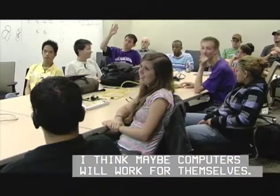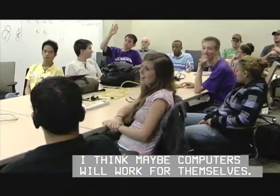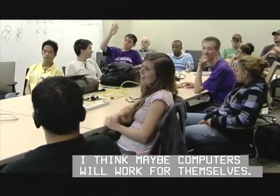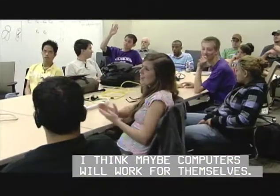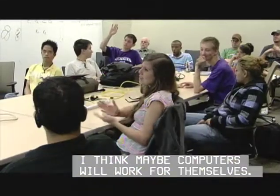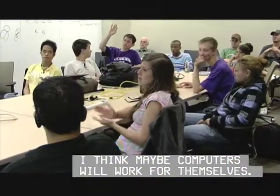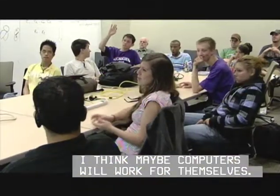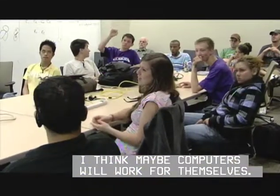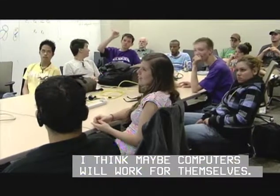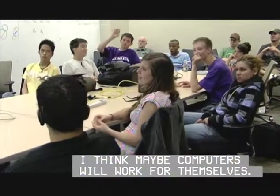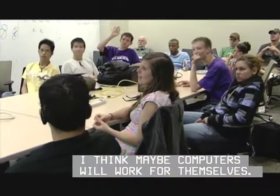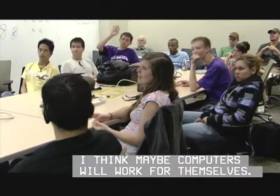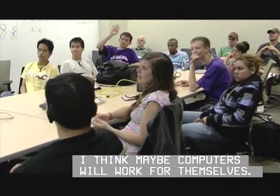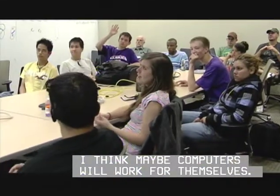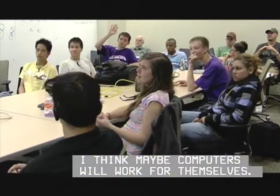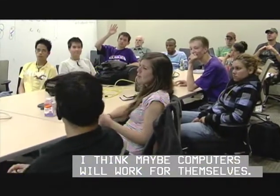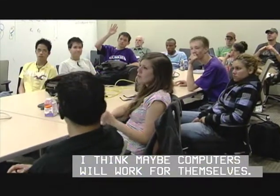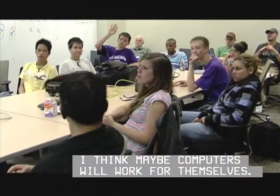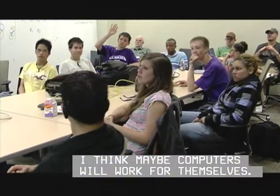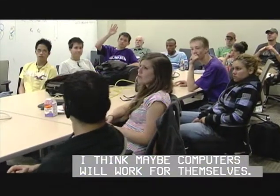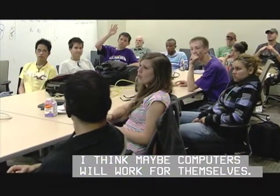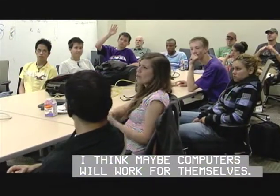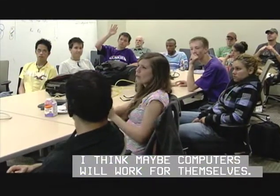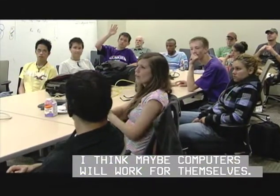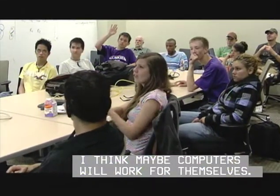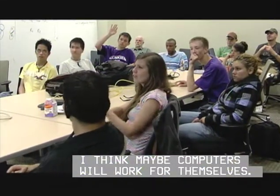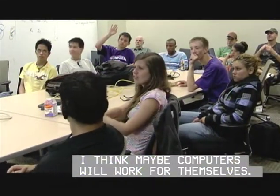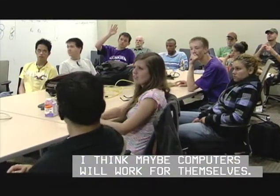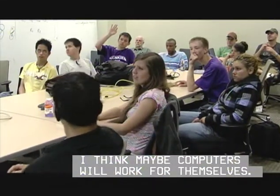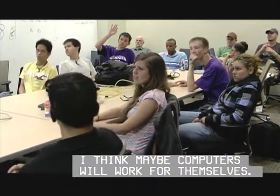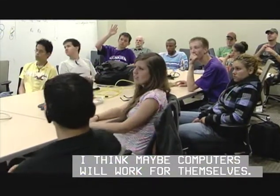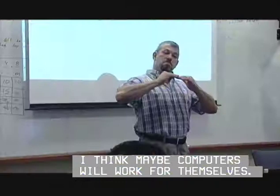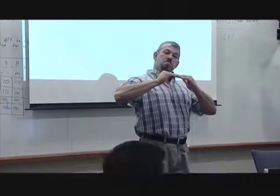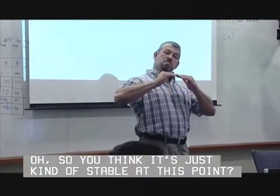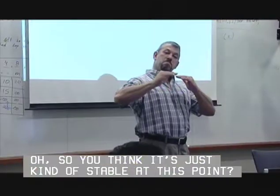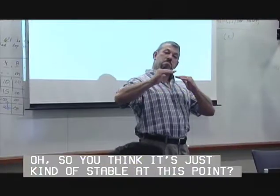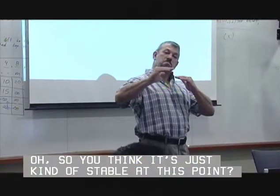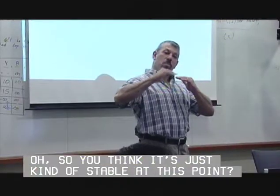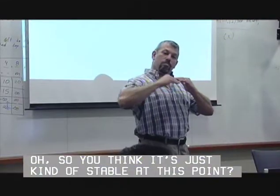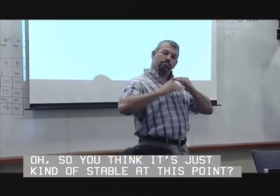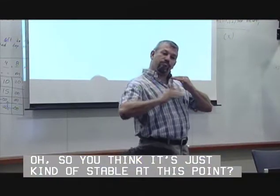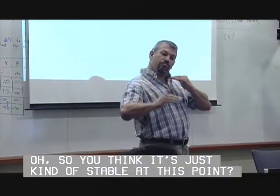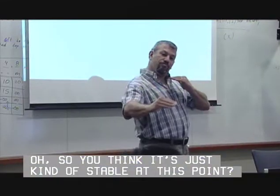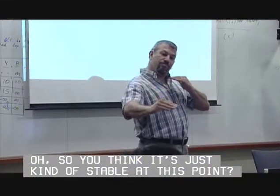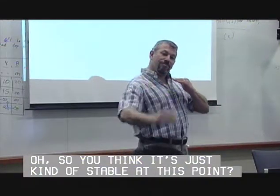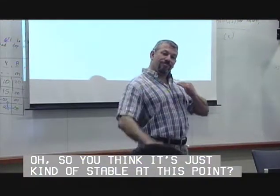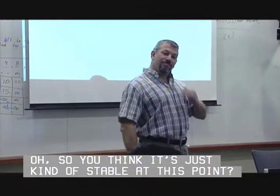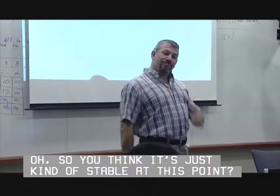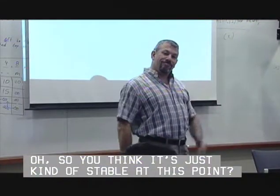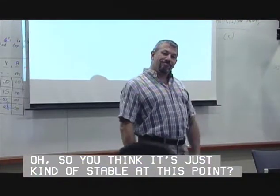I think maybe a lot of computers will work for themselves. Oh, so you think it's just kind of stable at this point?